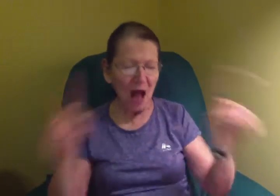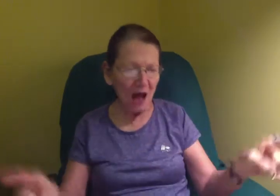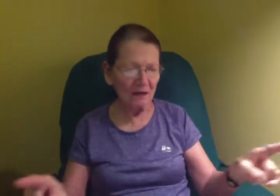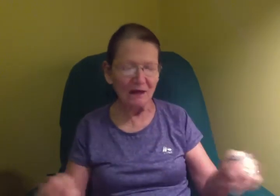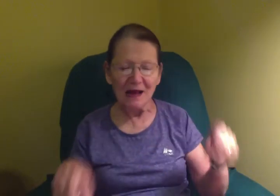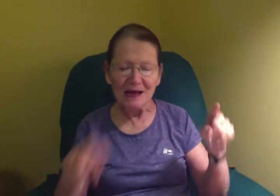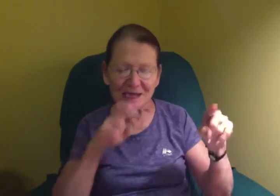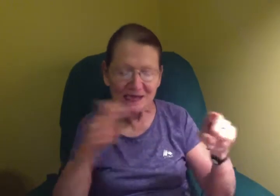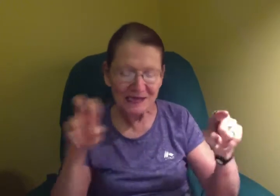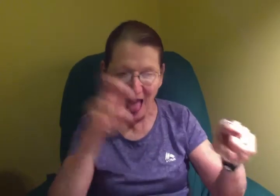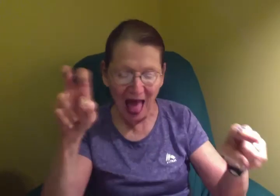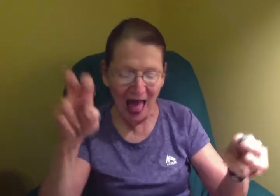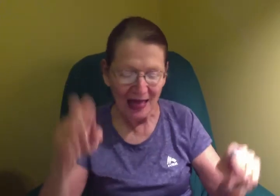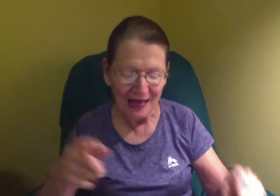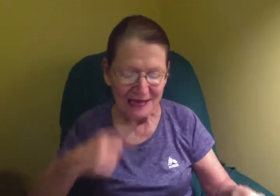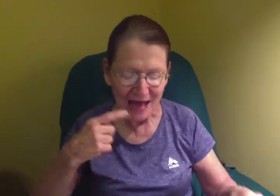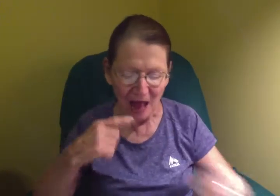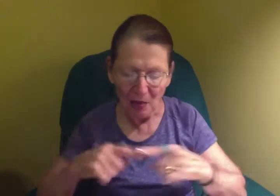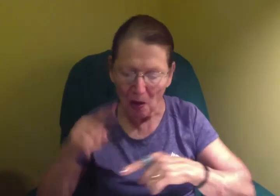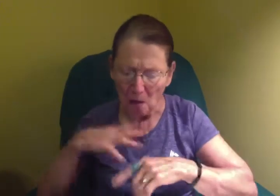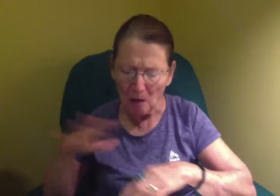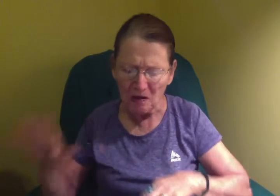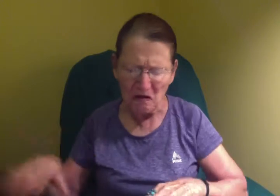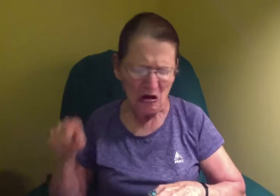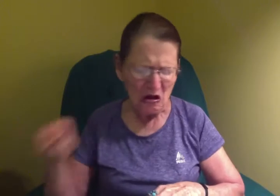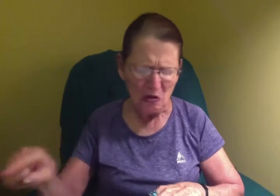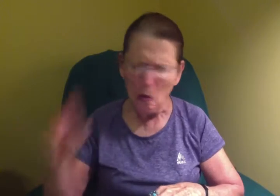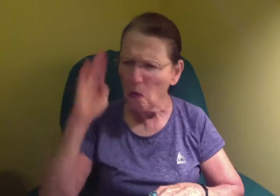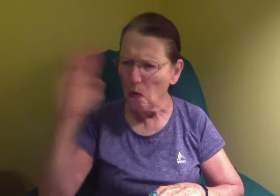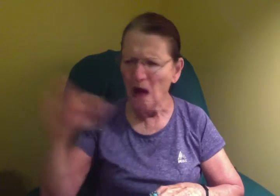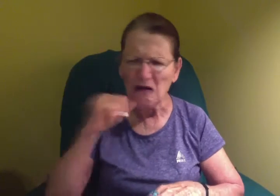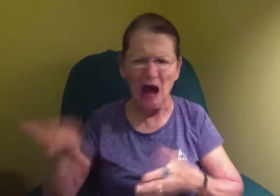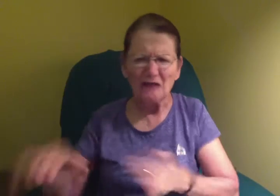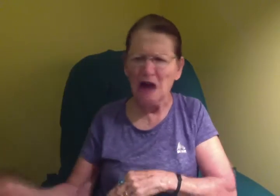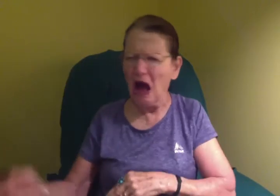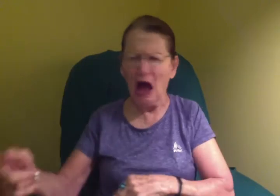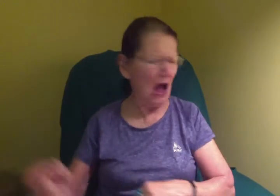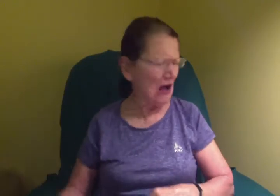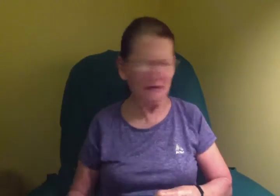That's not that. I can't remember that, I